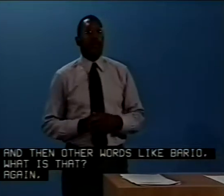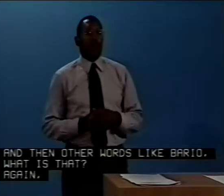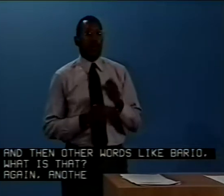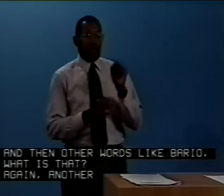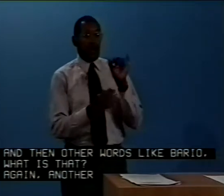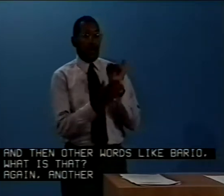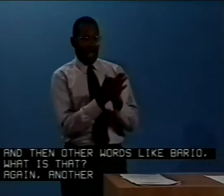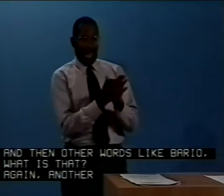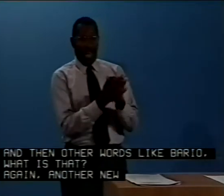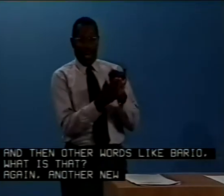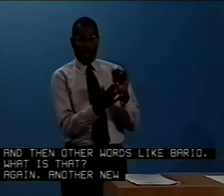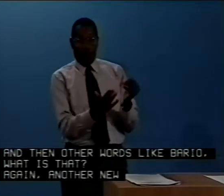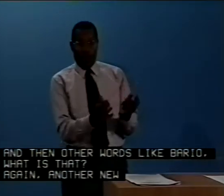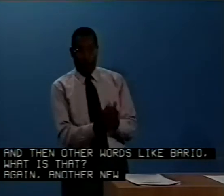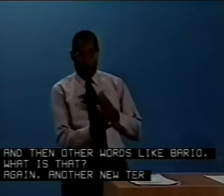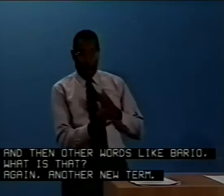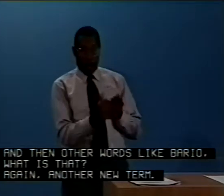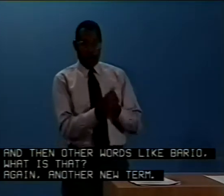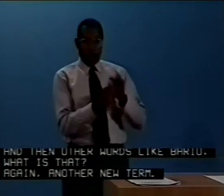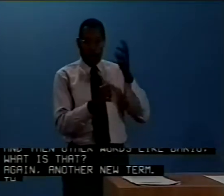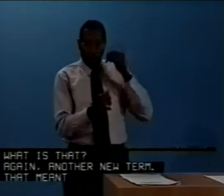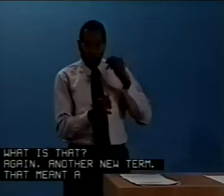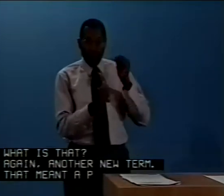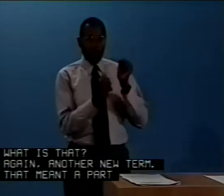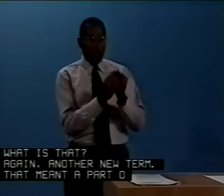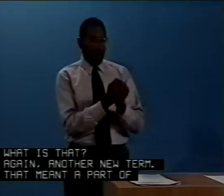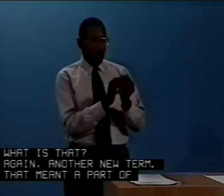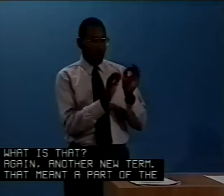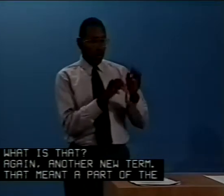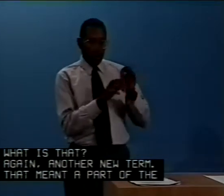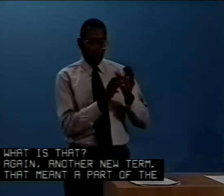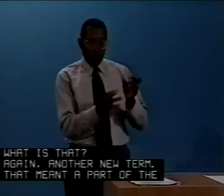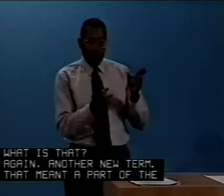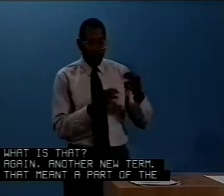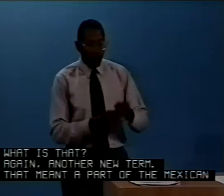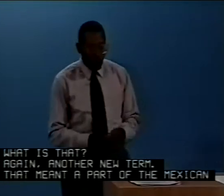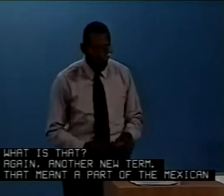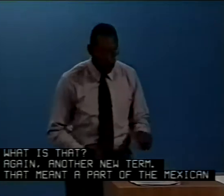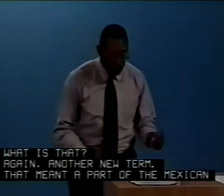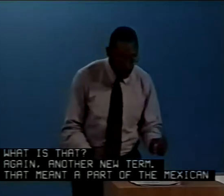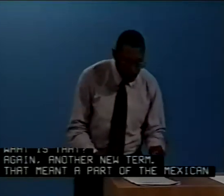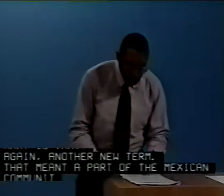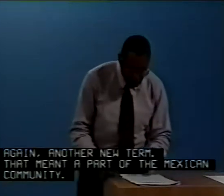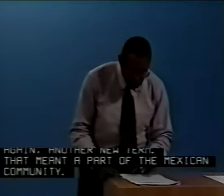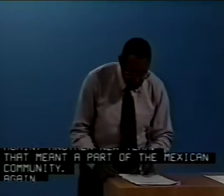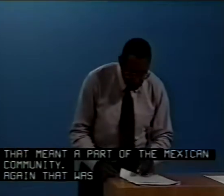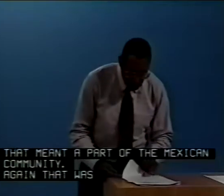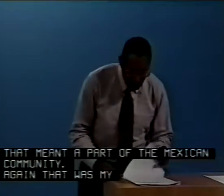community. And again, that was my first experience with an interpreter within the classroom.